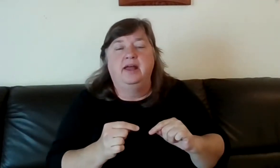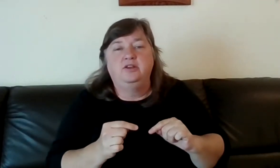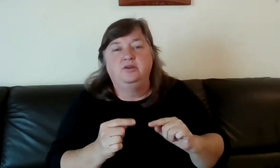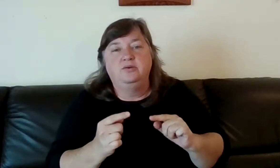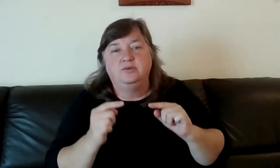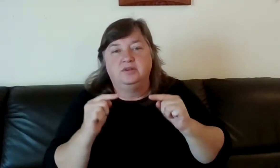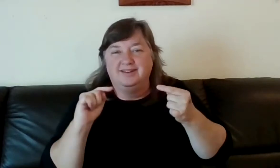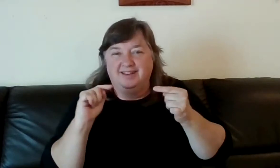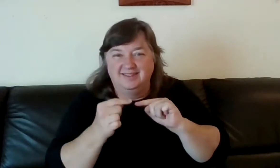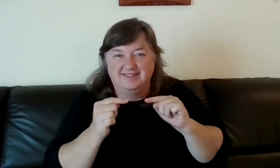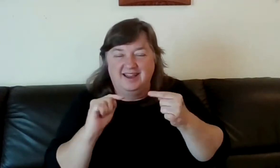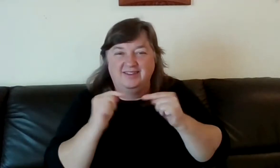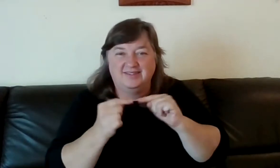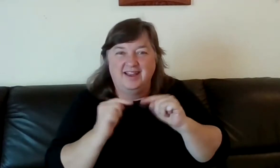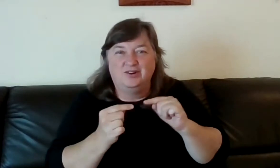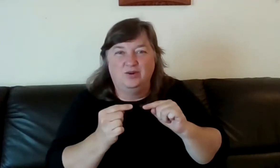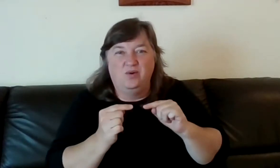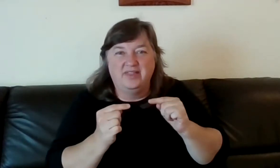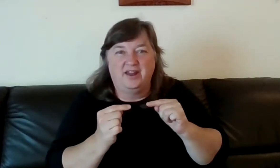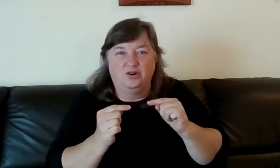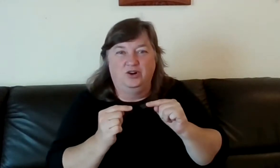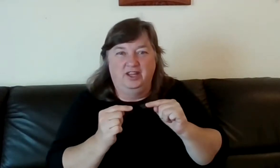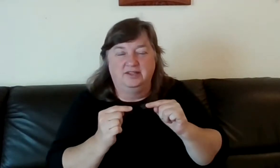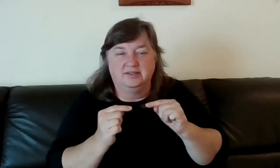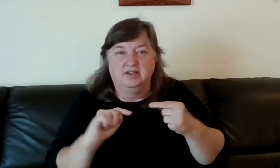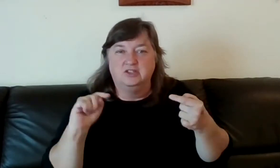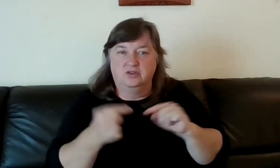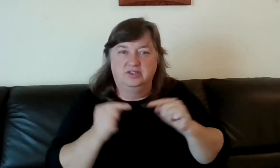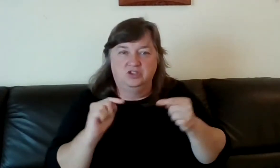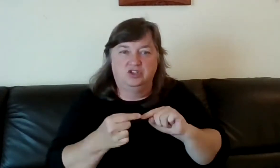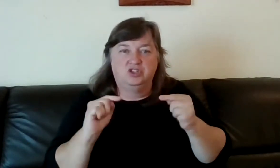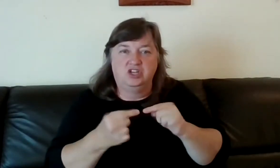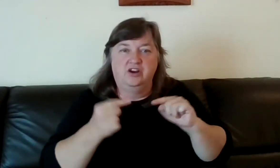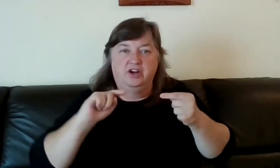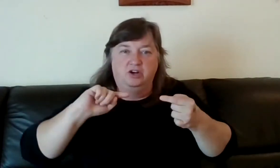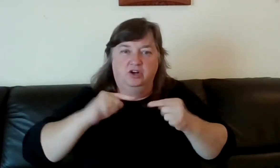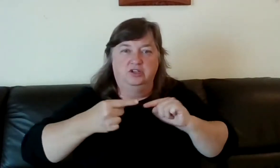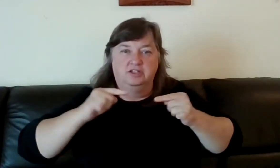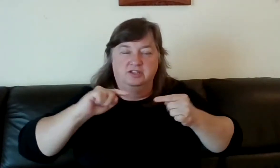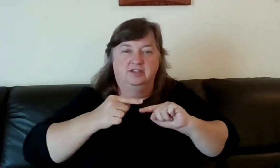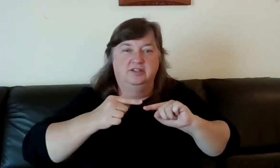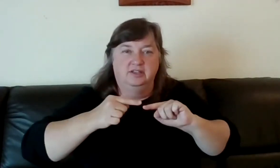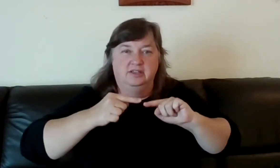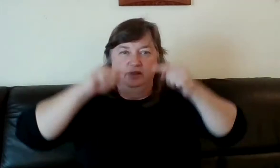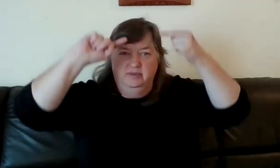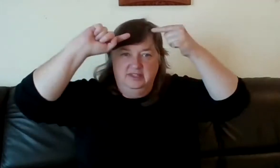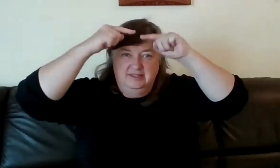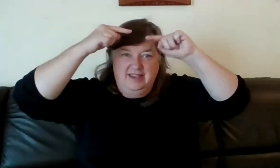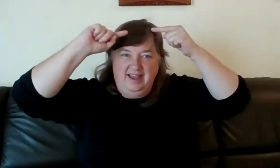And you can sign hurt where that hurt is. So this is just generic hurt. This is a